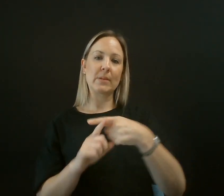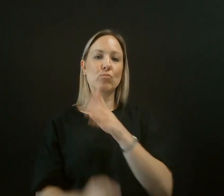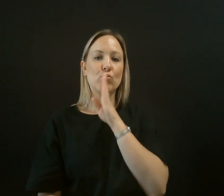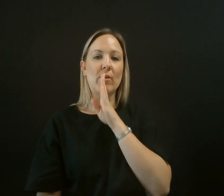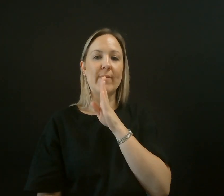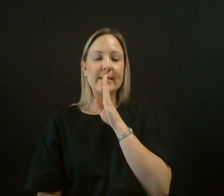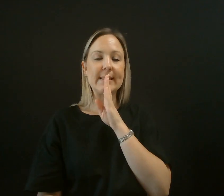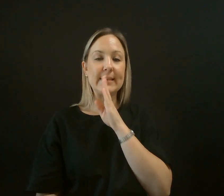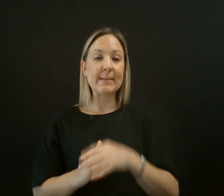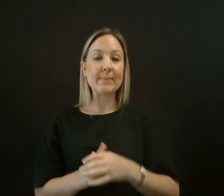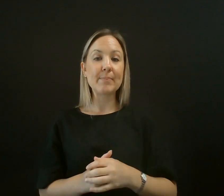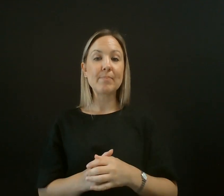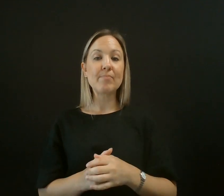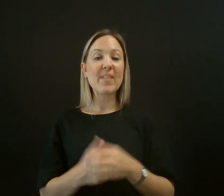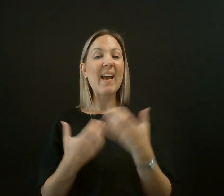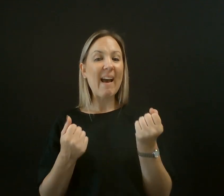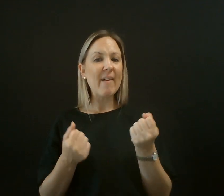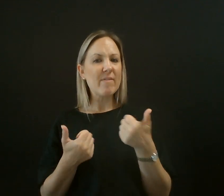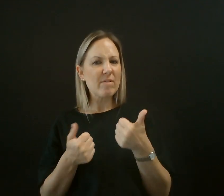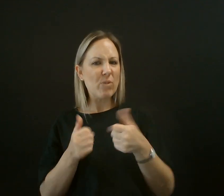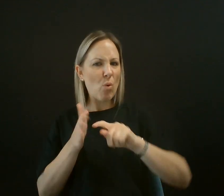To have reasonable locks and security.